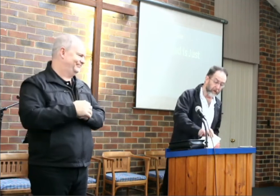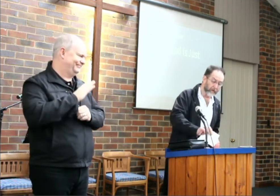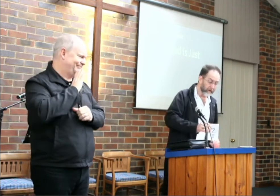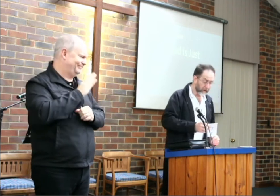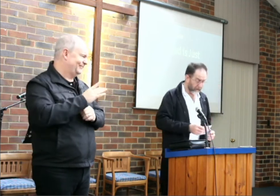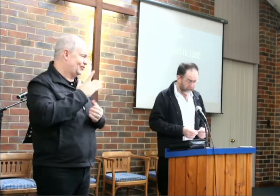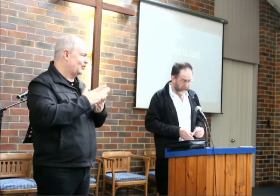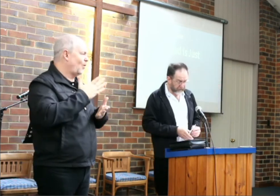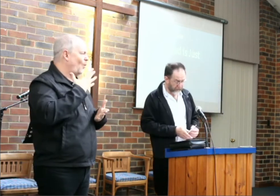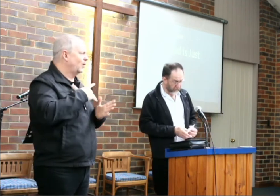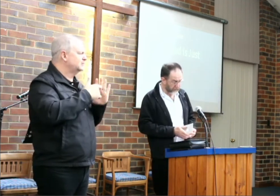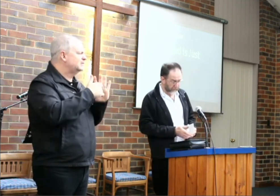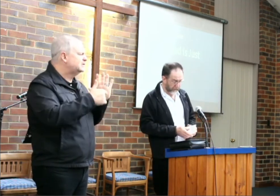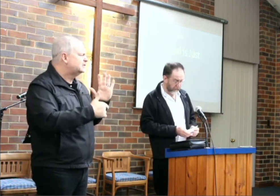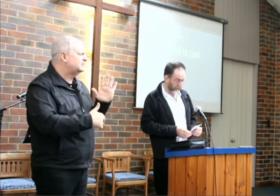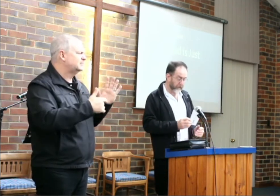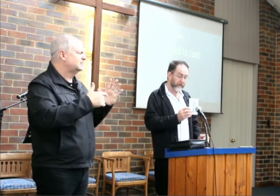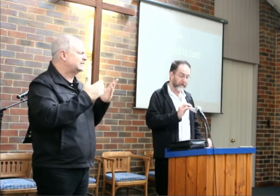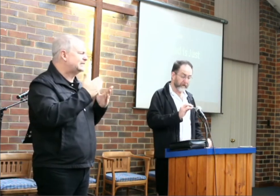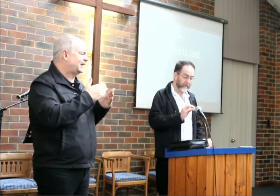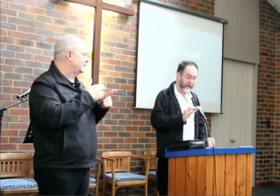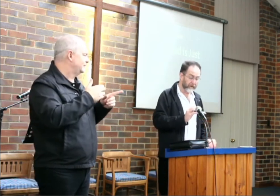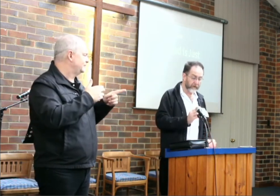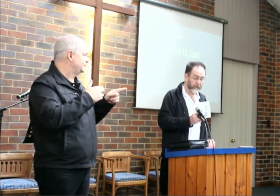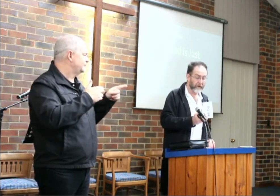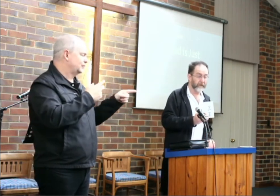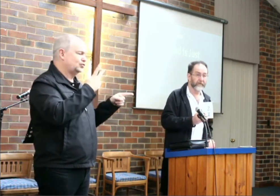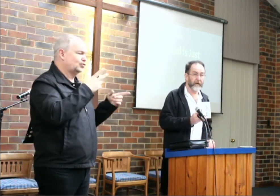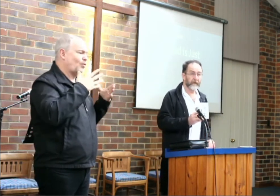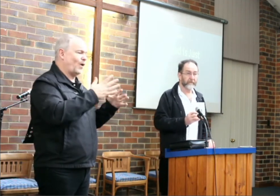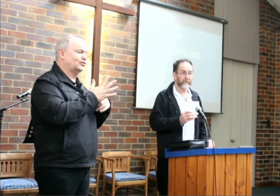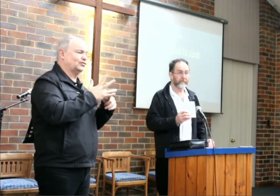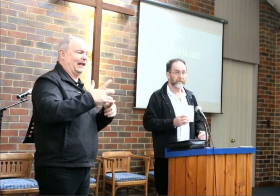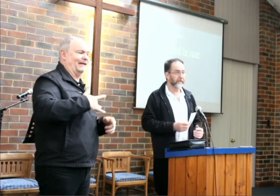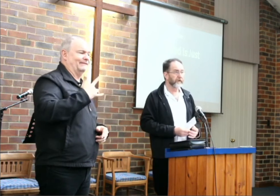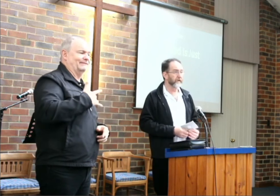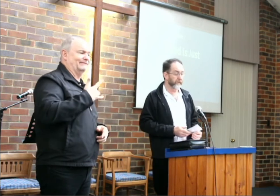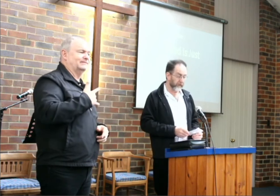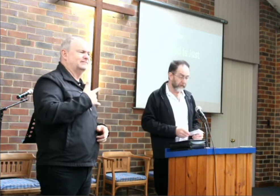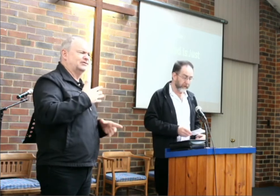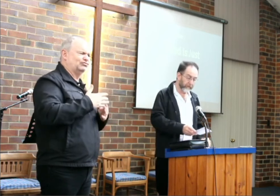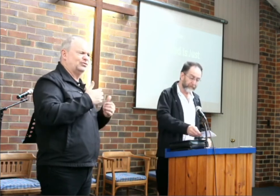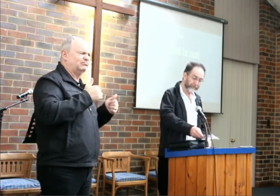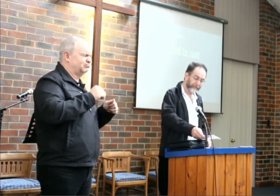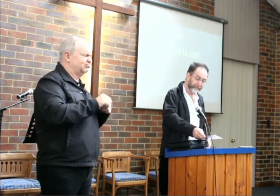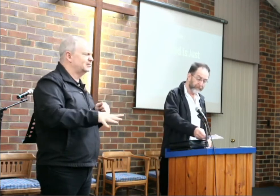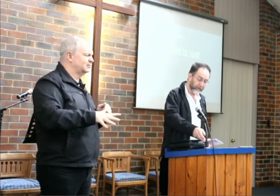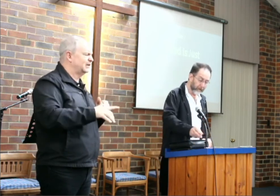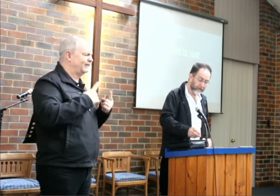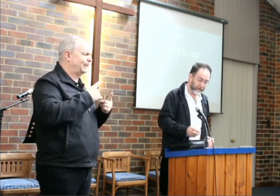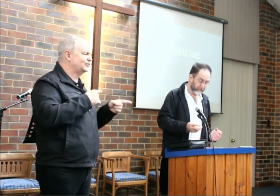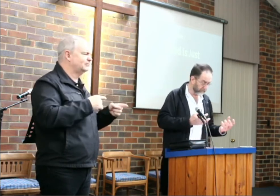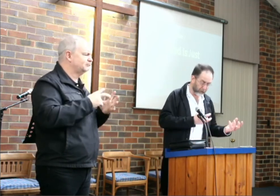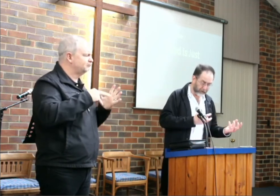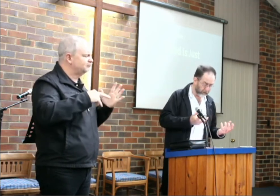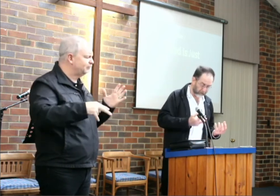If you really want to understand what I've just been going through, the two ways to live track is brilliant. It